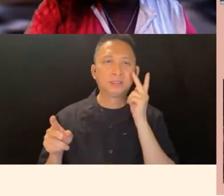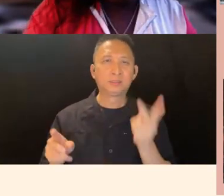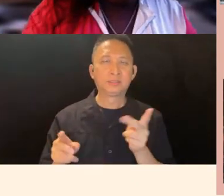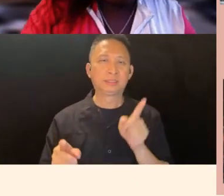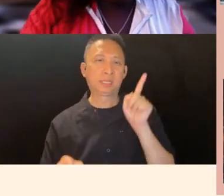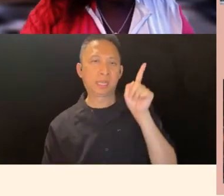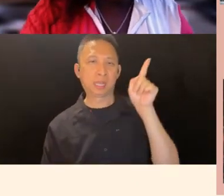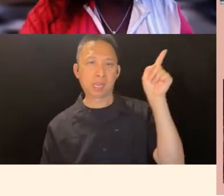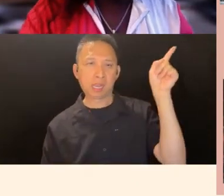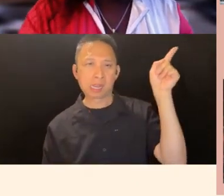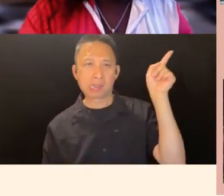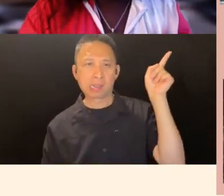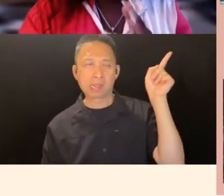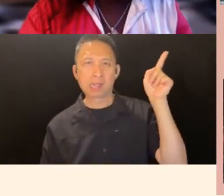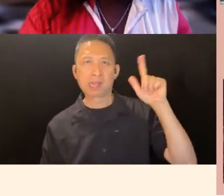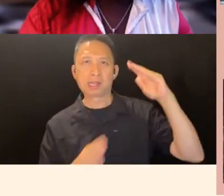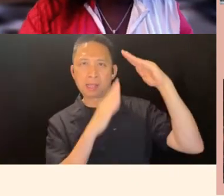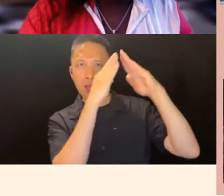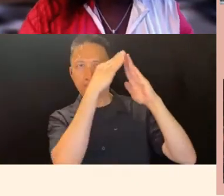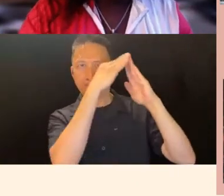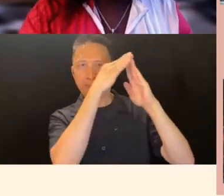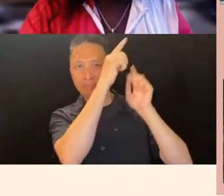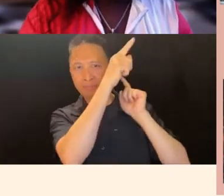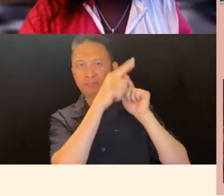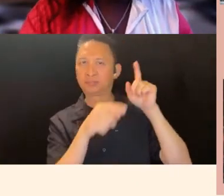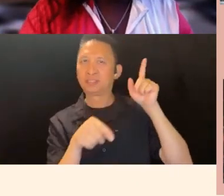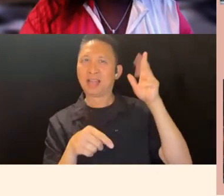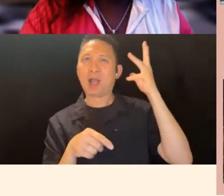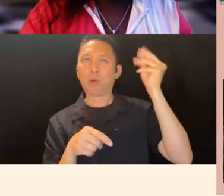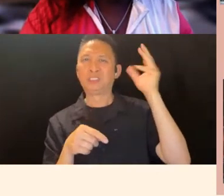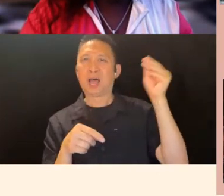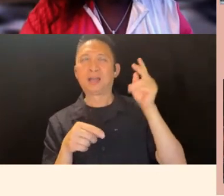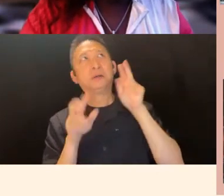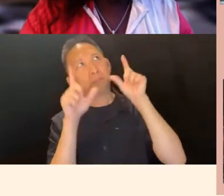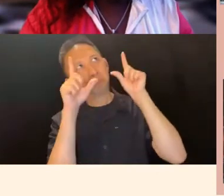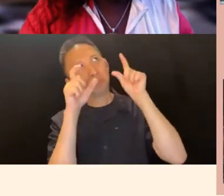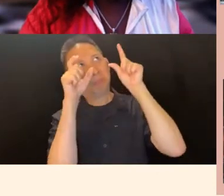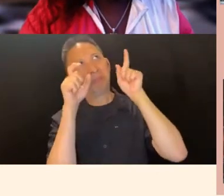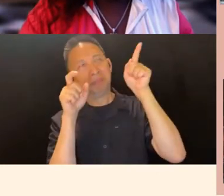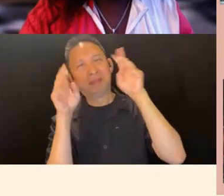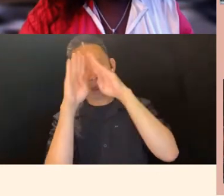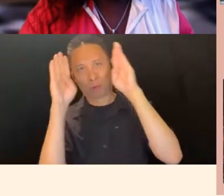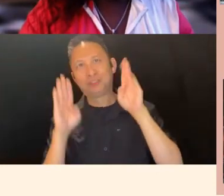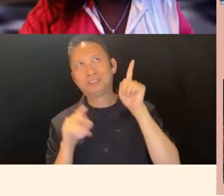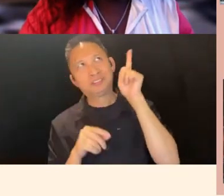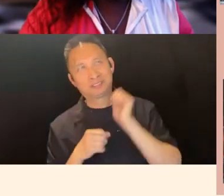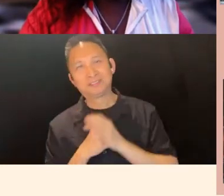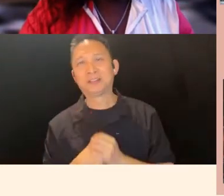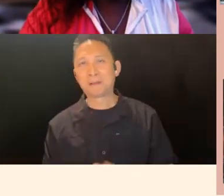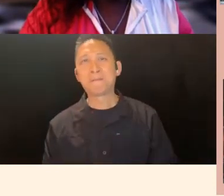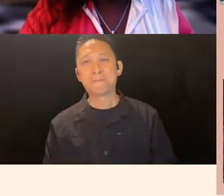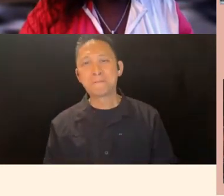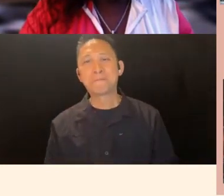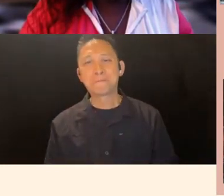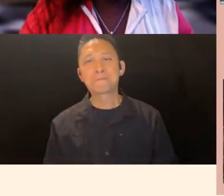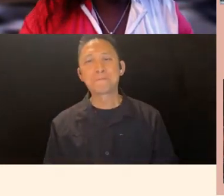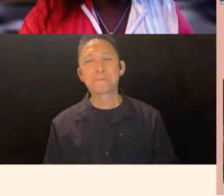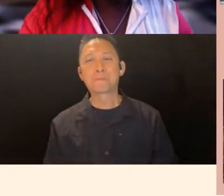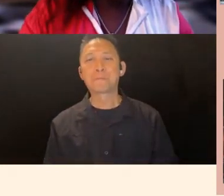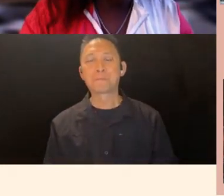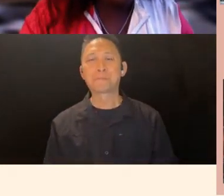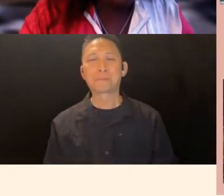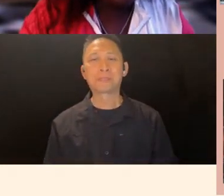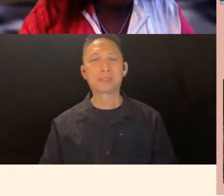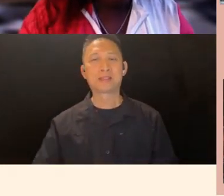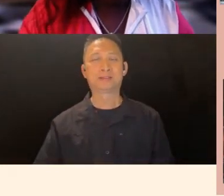hand left corner, that's the outside of the home. Um, we have